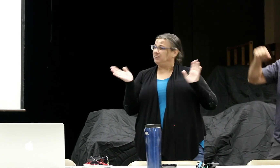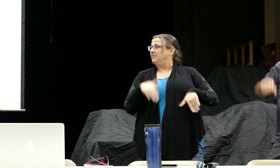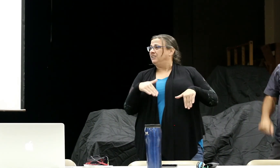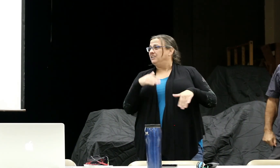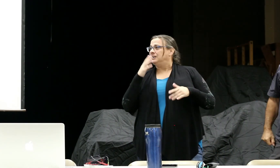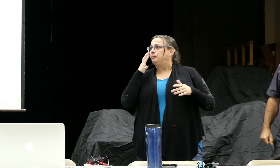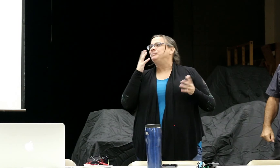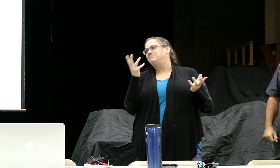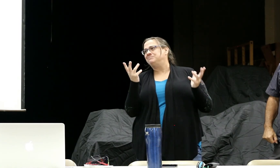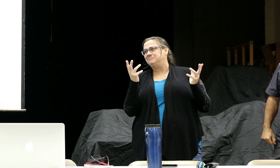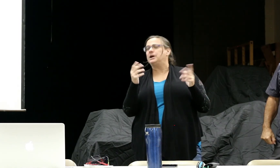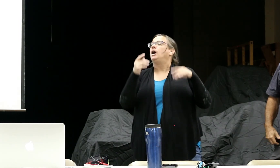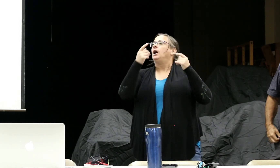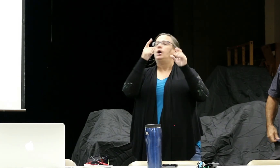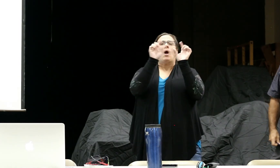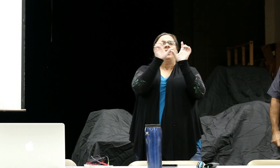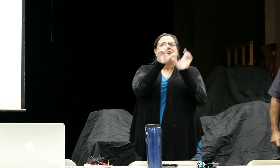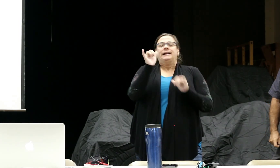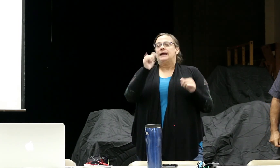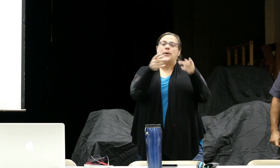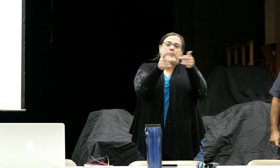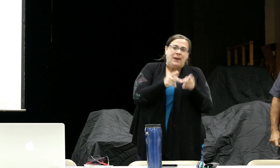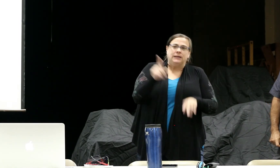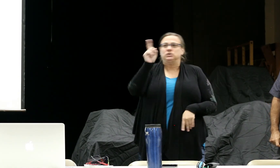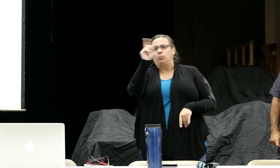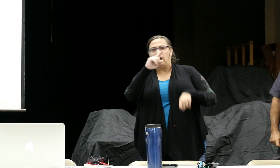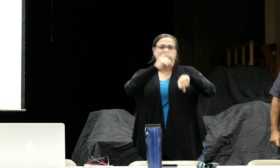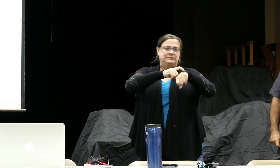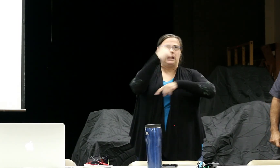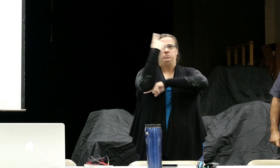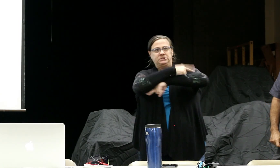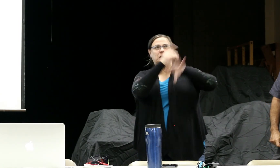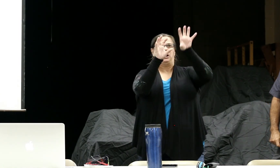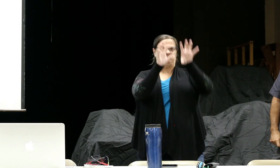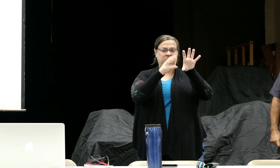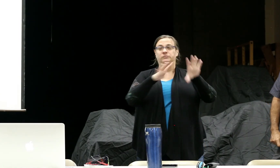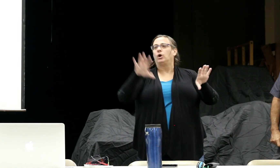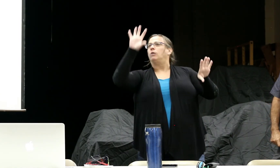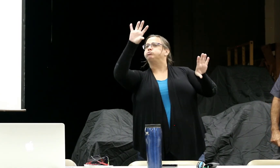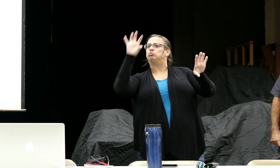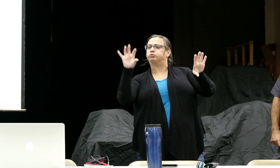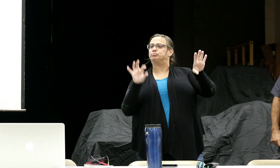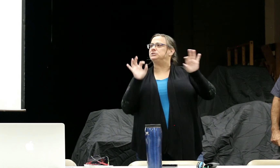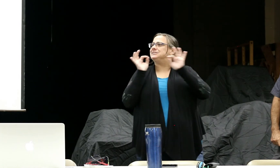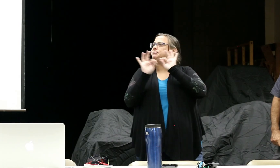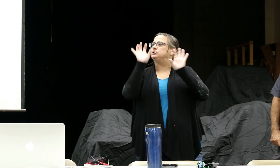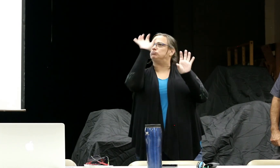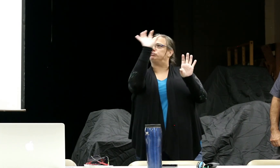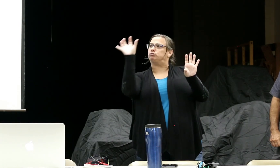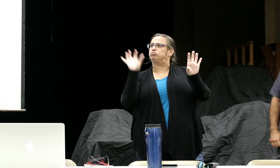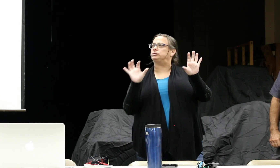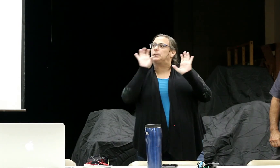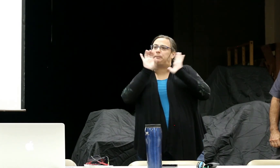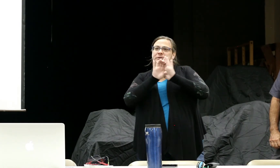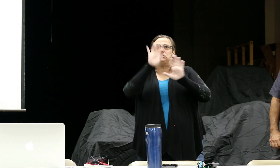leave it to you. And if we can't help you, we're very honest about that, because we don't want to add even further burden to a